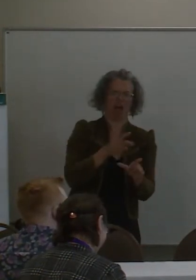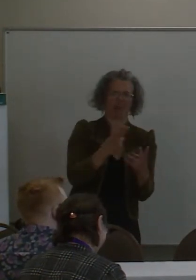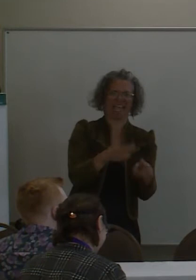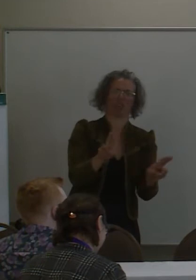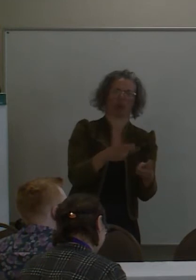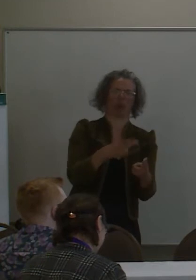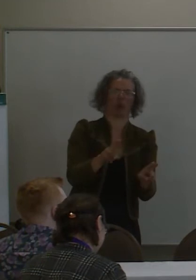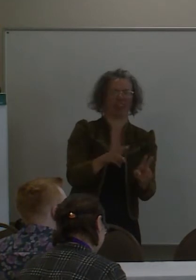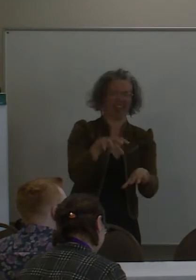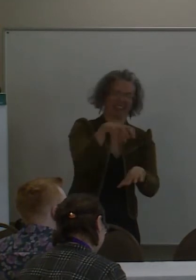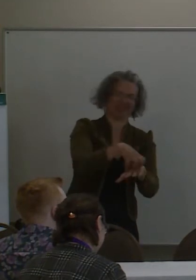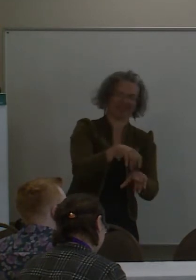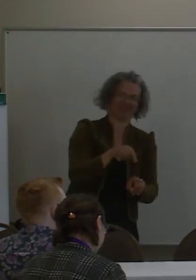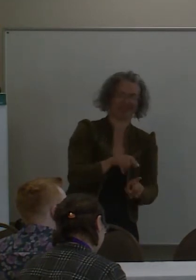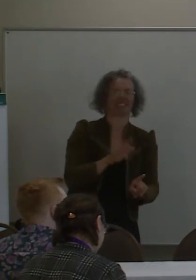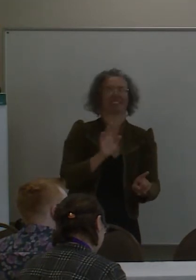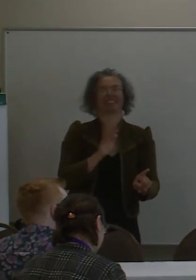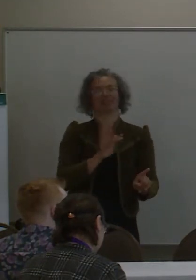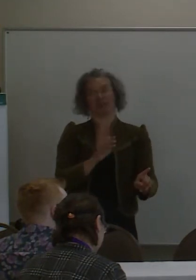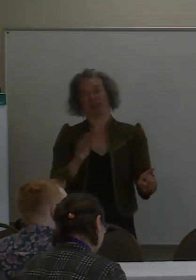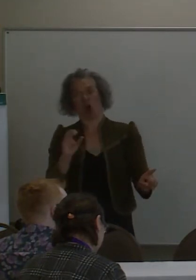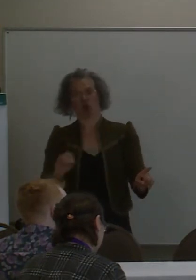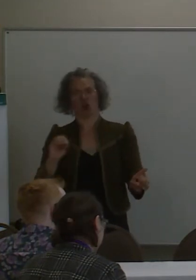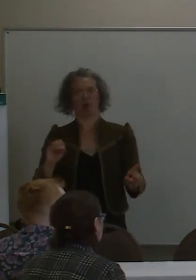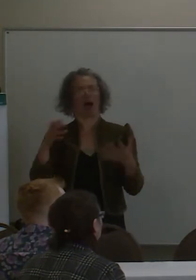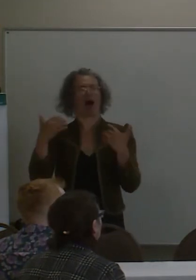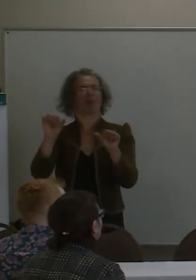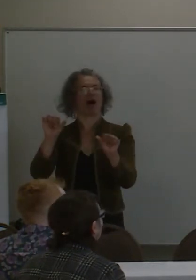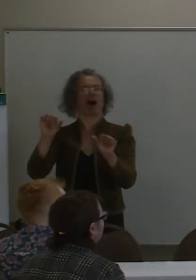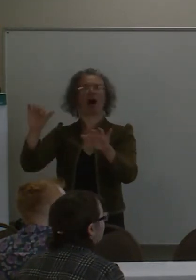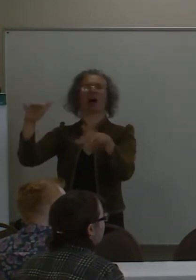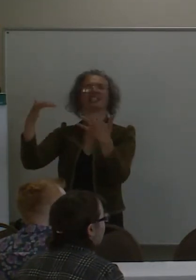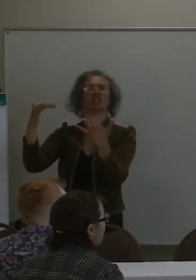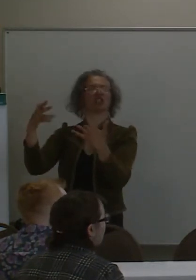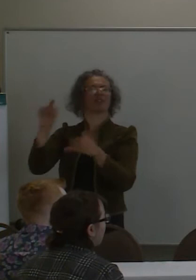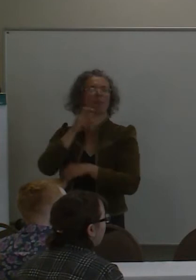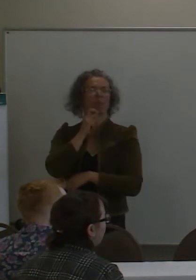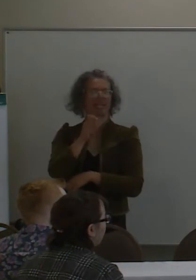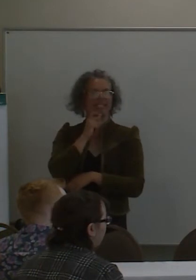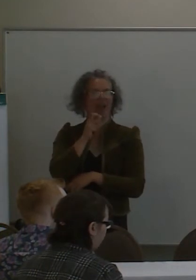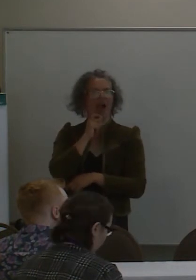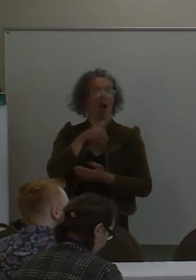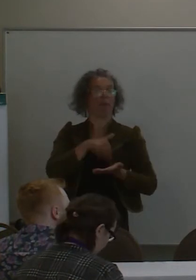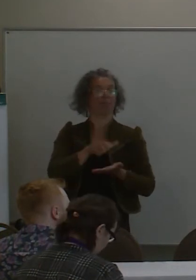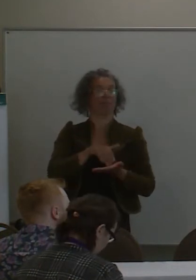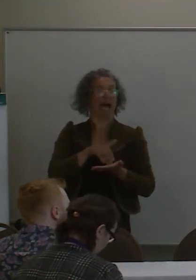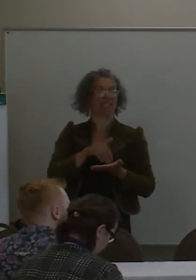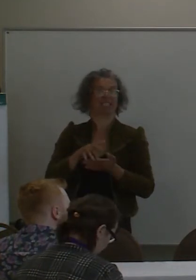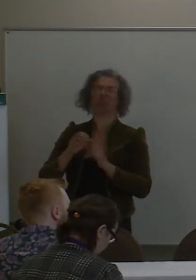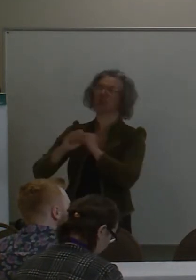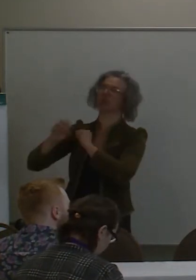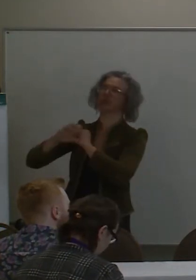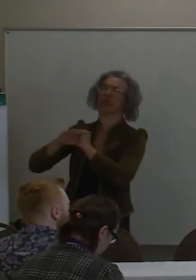And there was quite a bit of fanfare. We got some media attention. Our marketing department was really behind us. We got